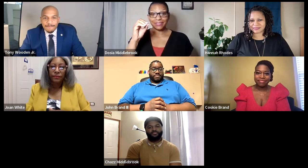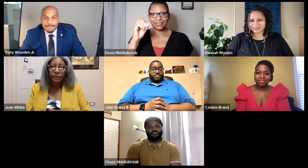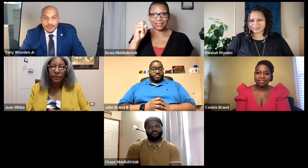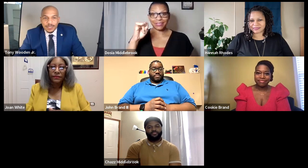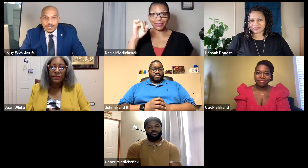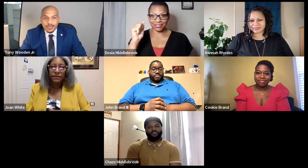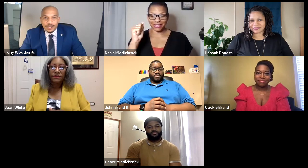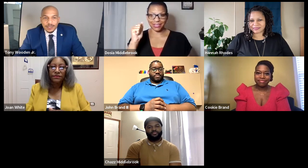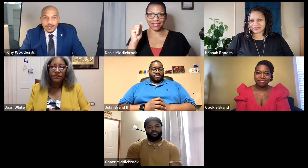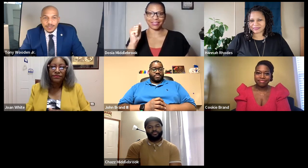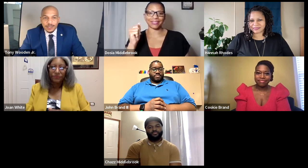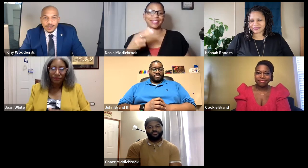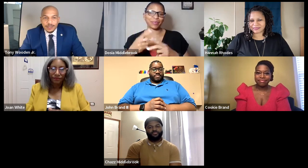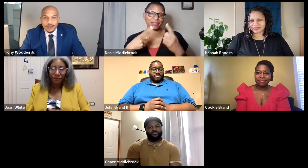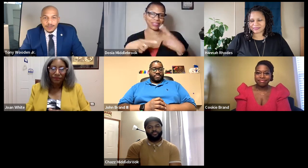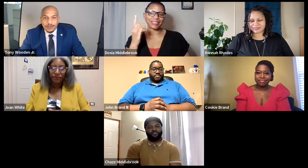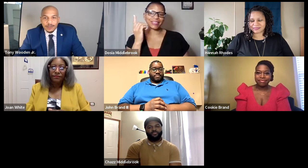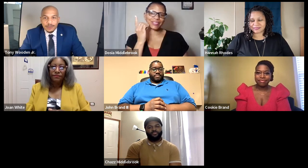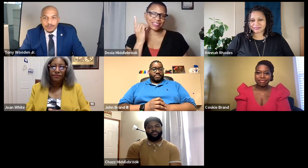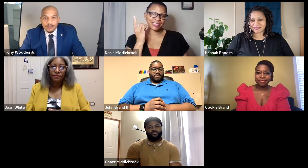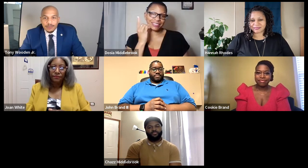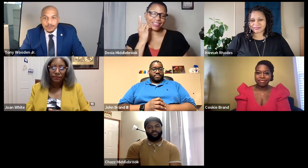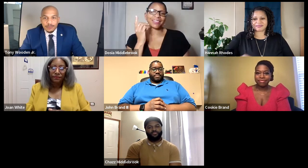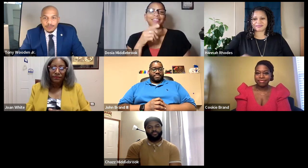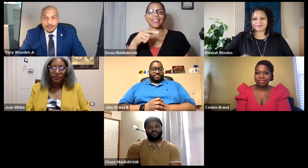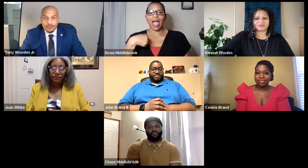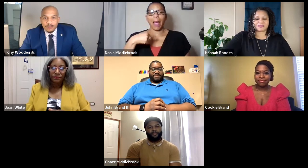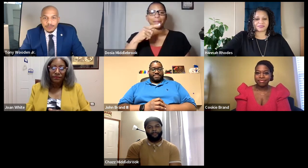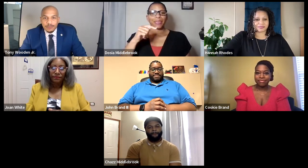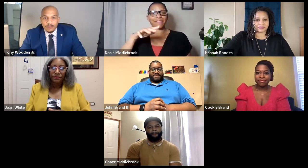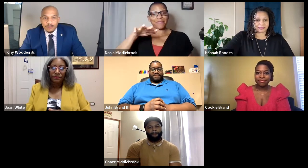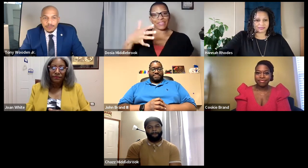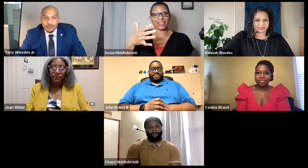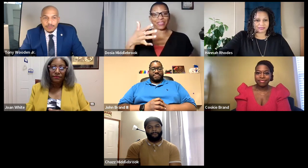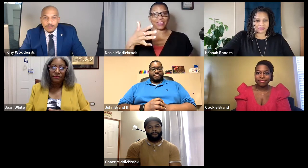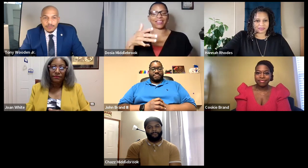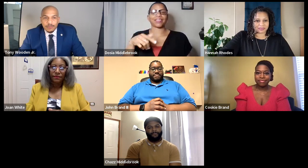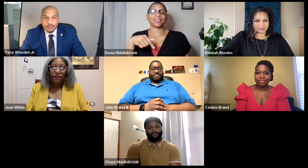Apologies, the interpreter missed the beginning. So my name is Doja. My sign name is like this. I'm the